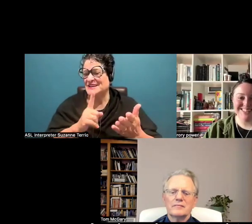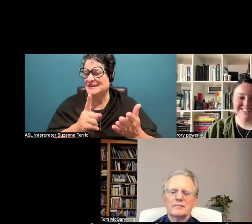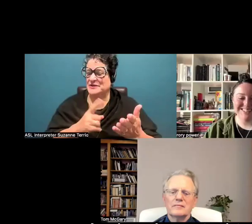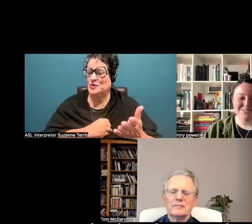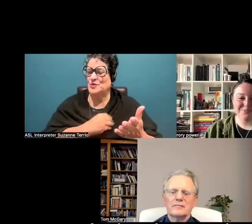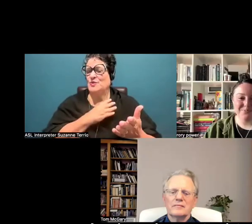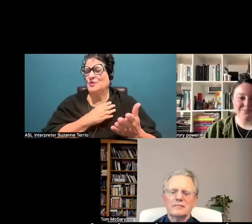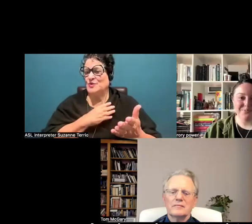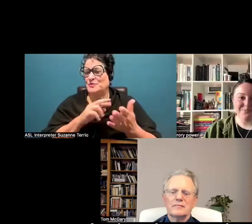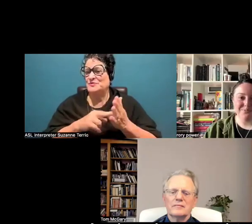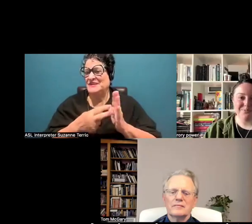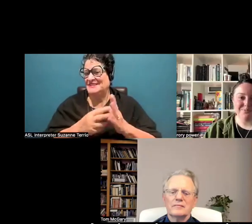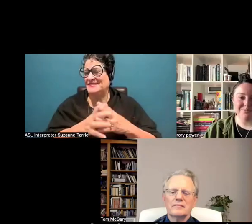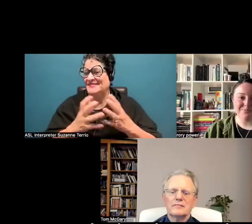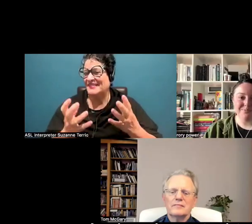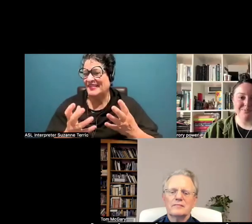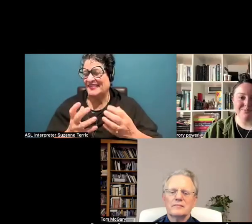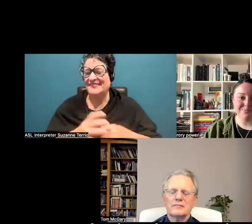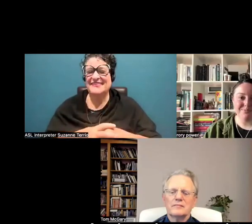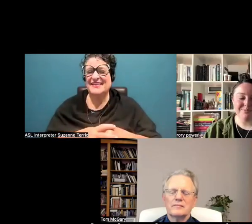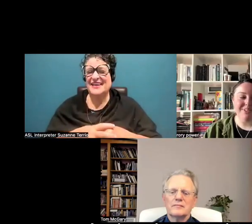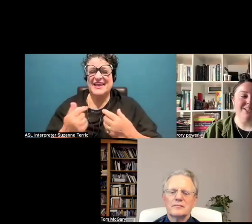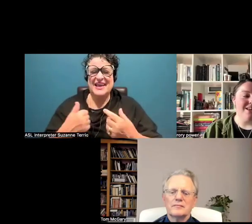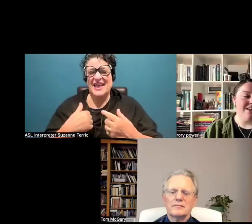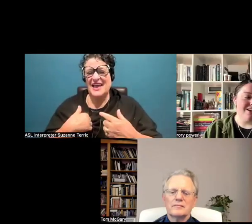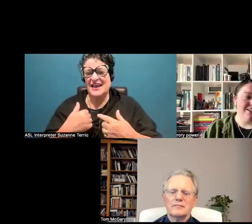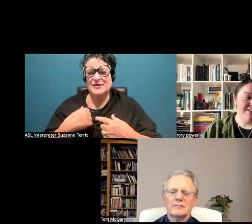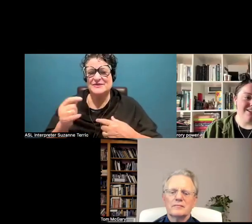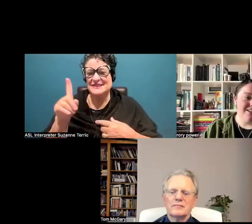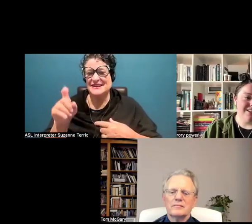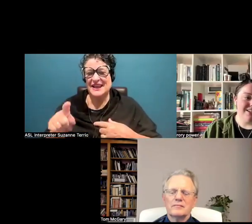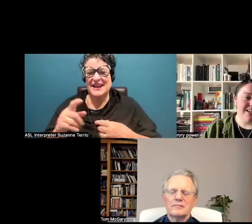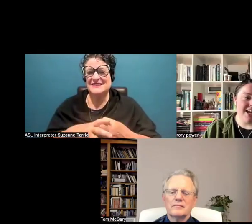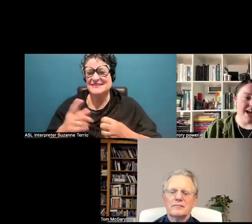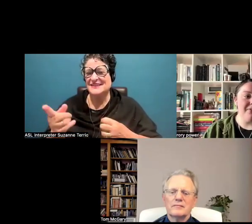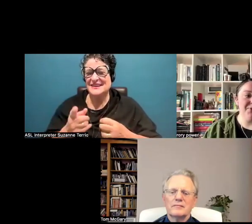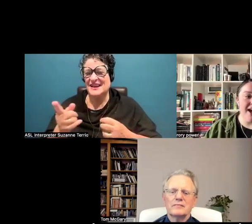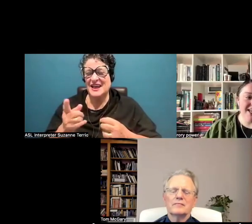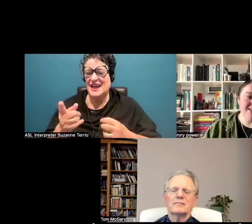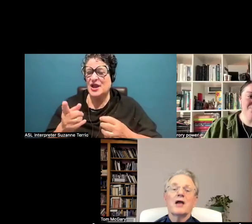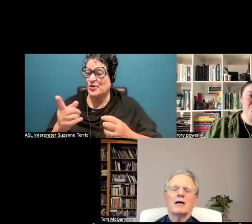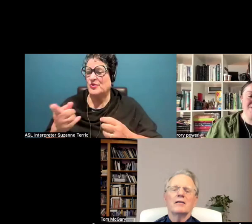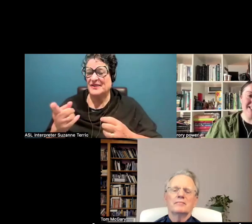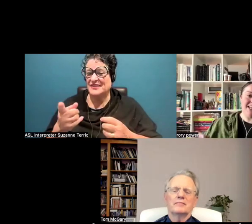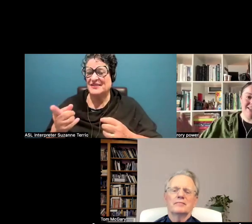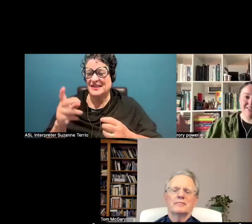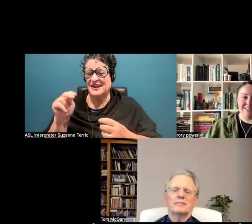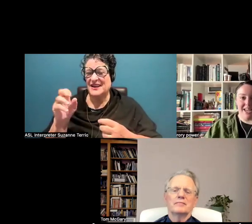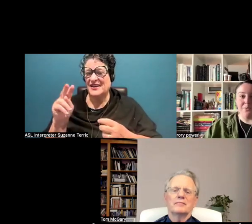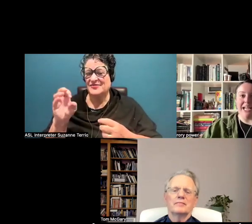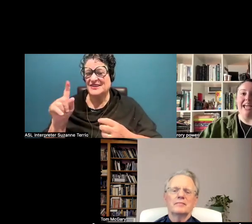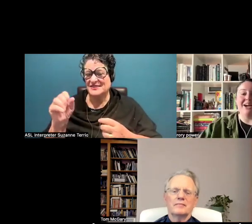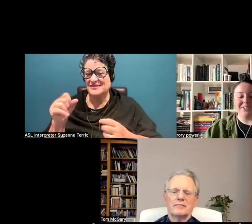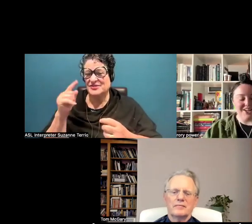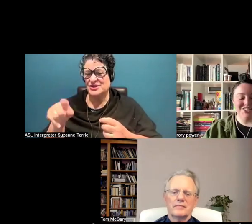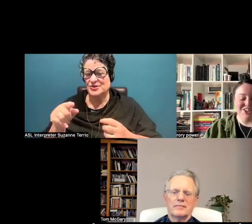ask what were the formative YA novels for you? Yeah, I was Uh,